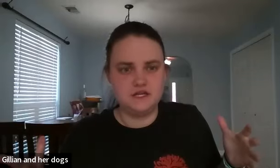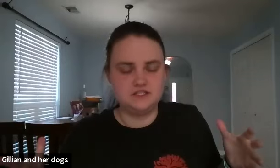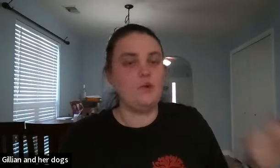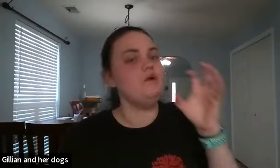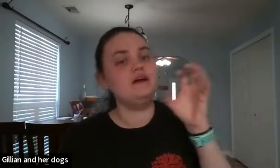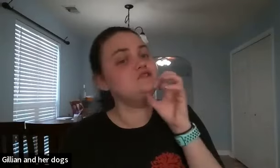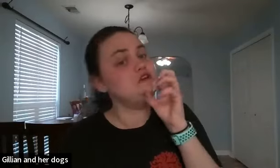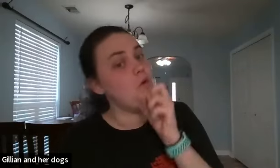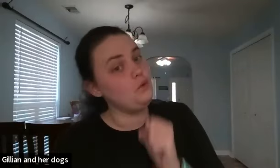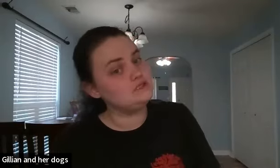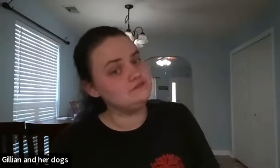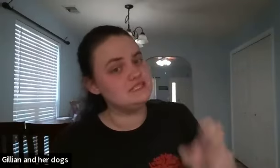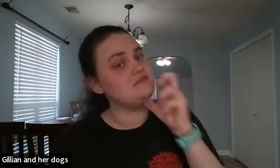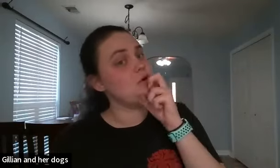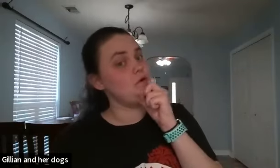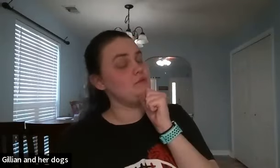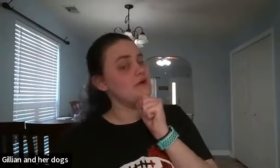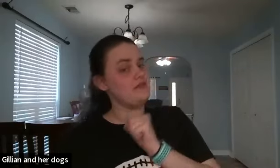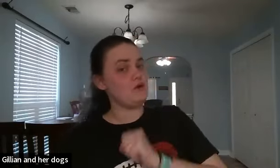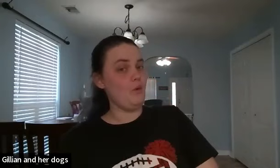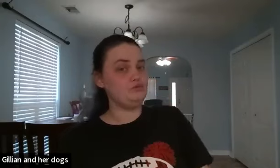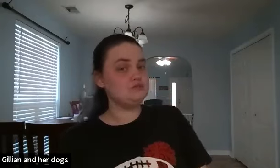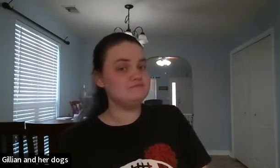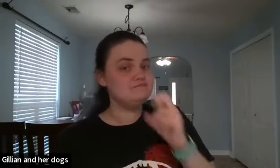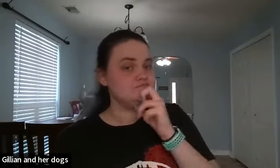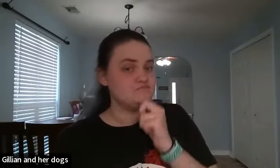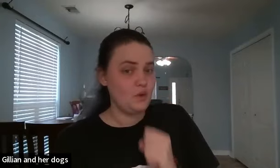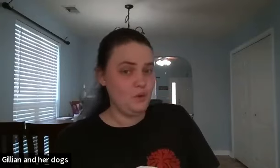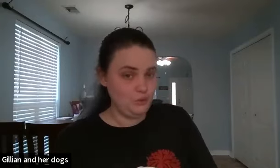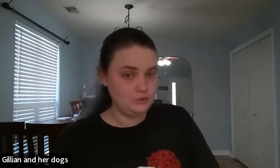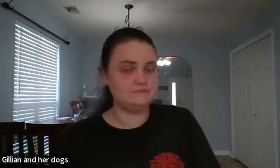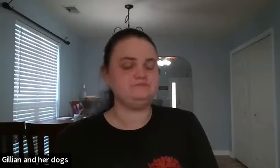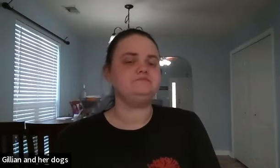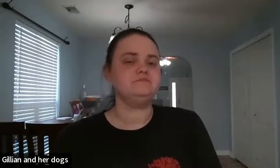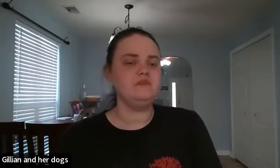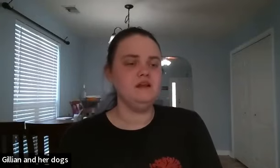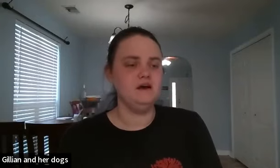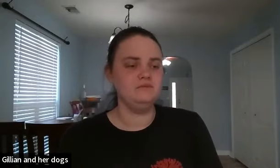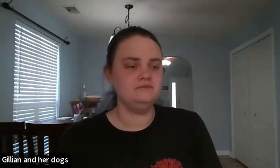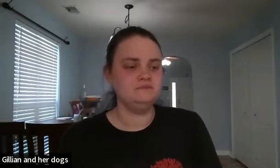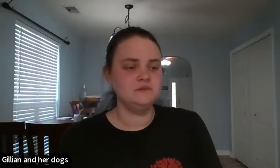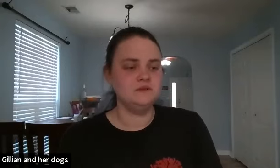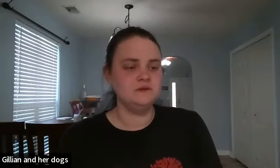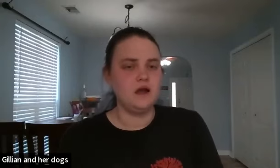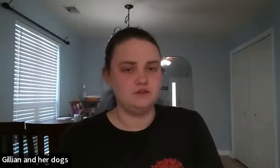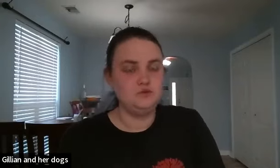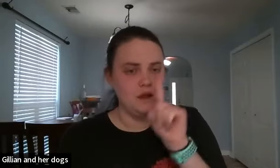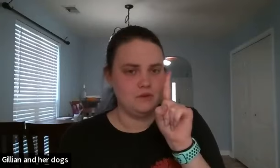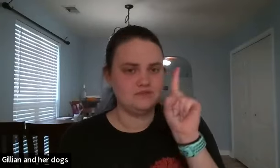finished. Oh, well, we also did old, the sign for old. I will add that old. I'll do, I promise,